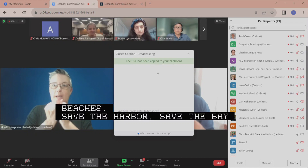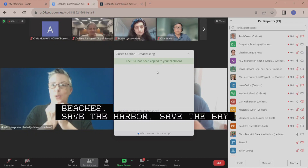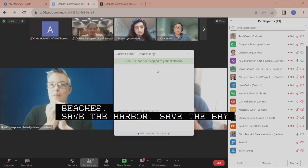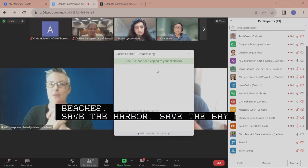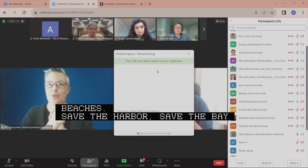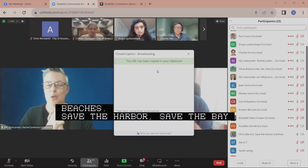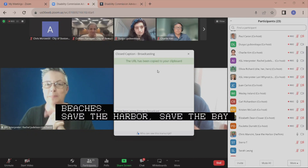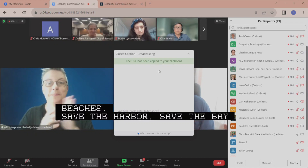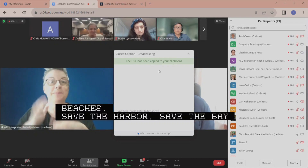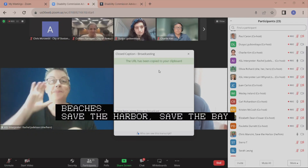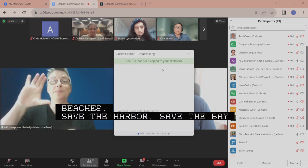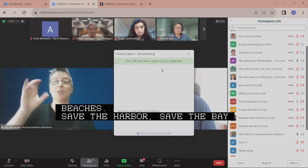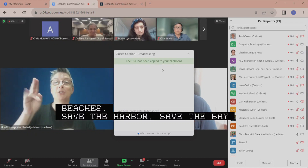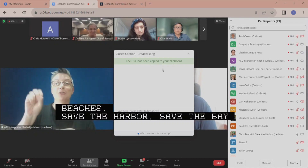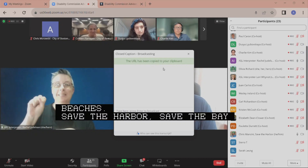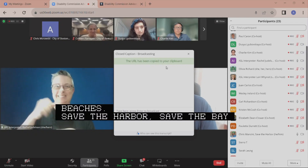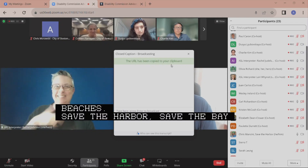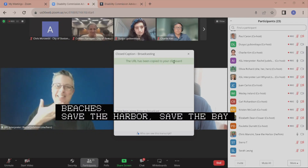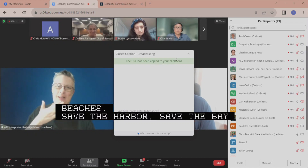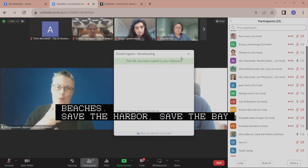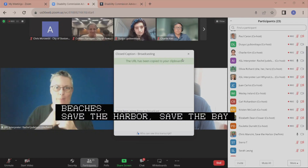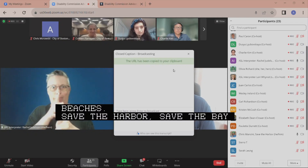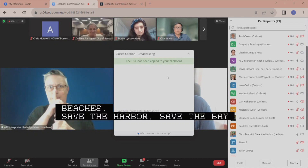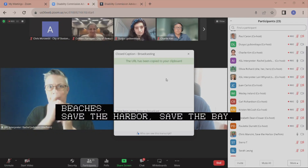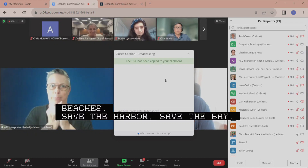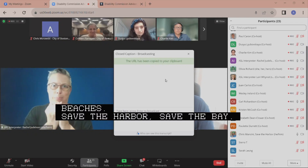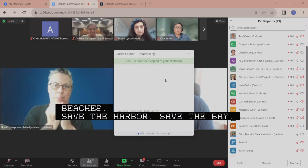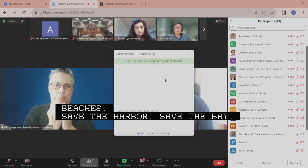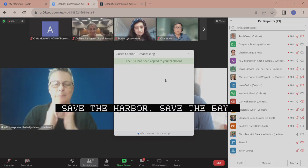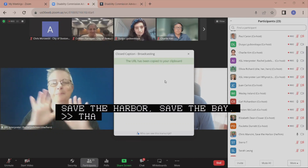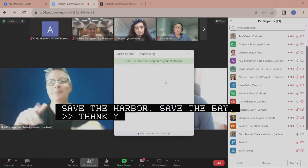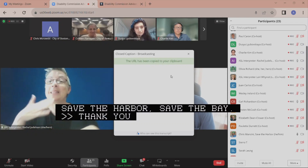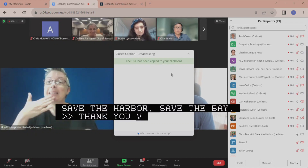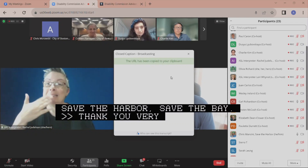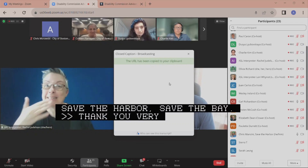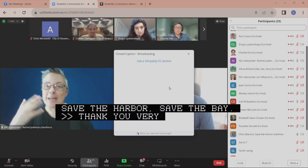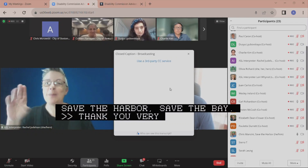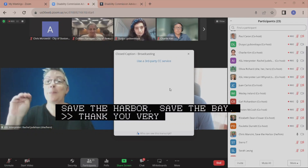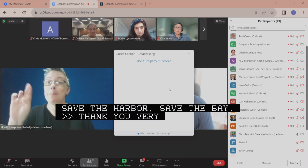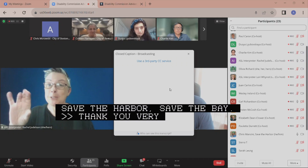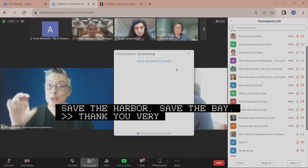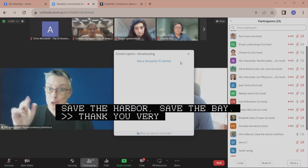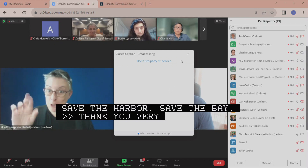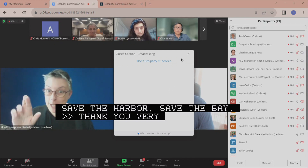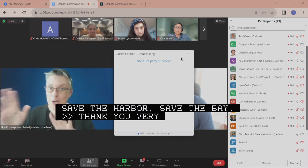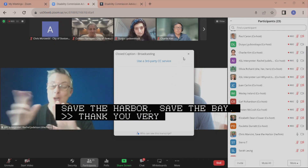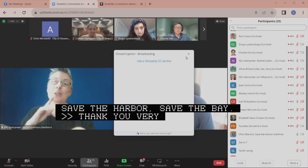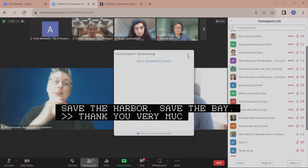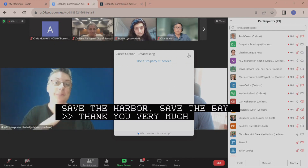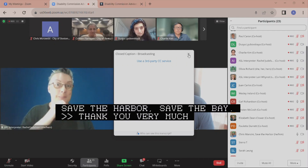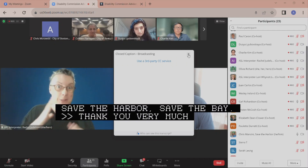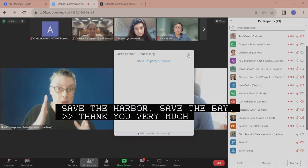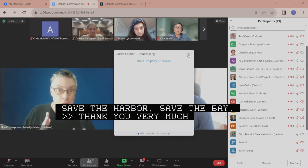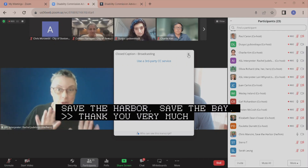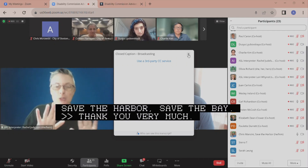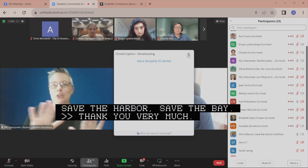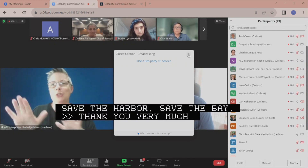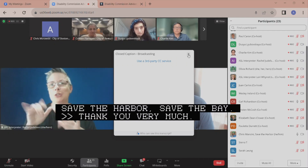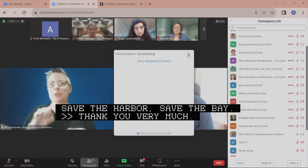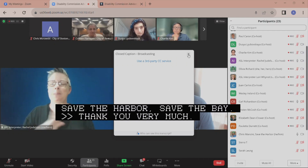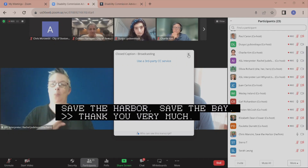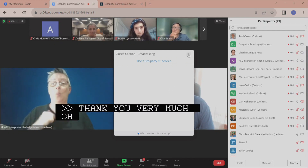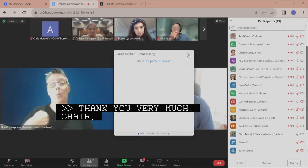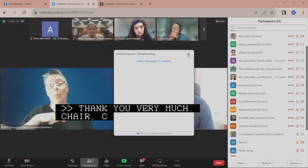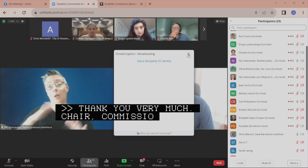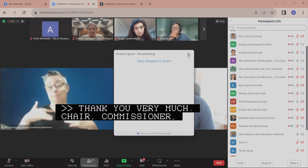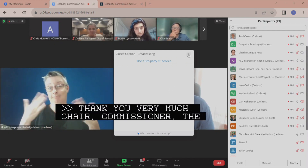Thank you very much. The floor. Thank you very much, Mr. Chair, Commissioner, and the board. We are delighted to